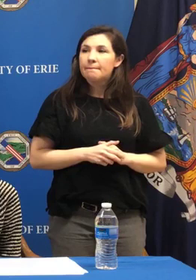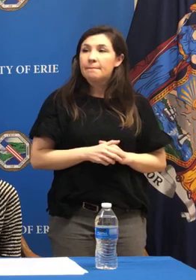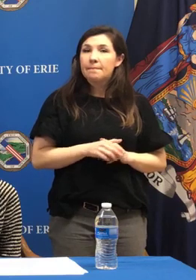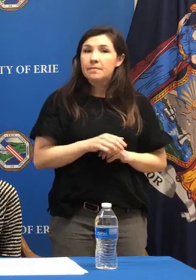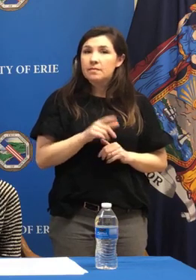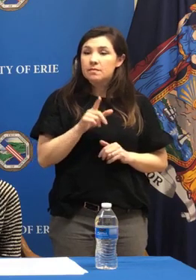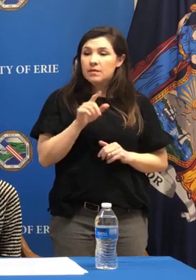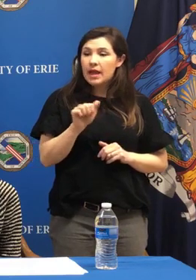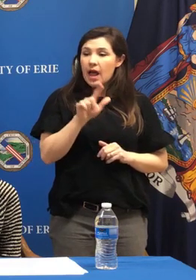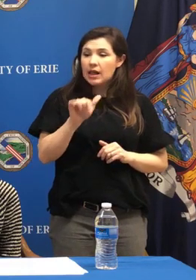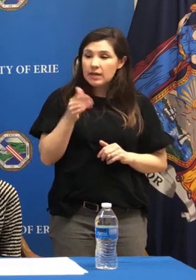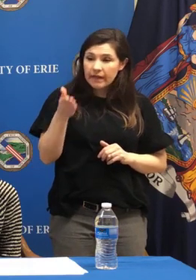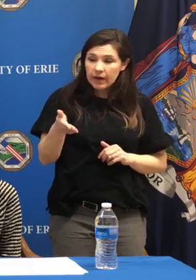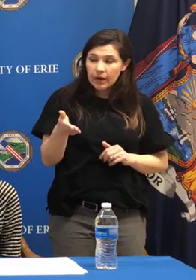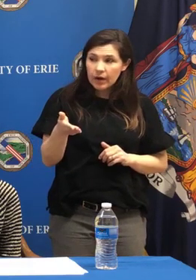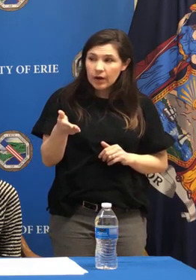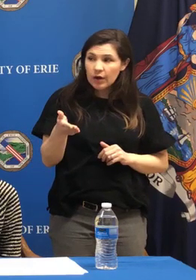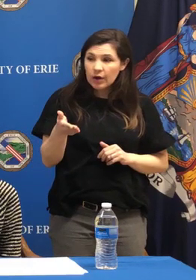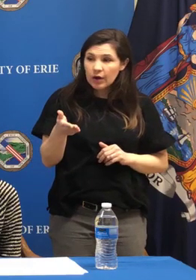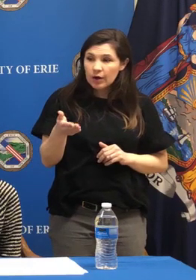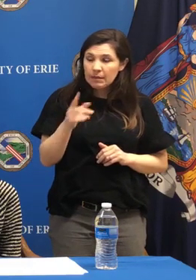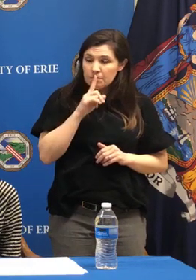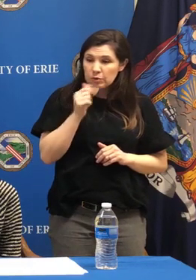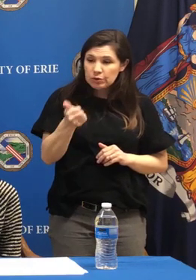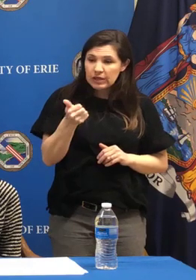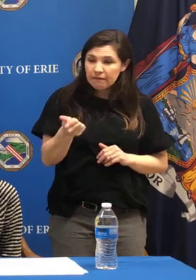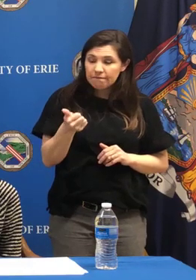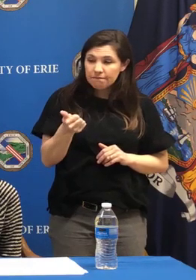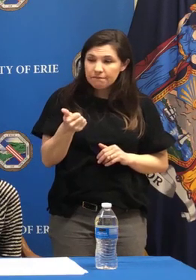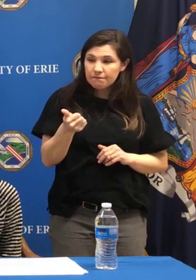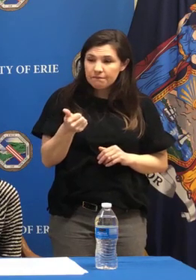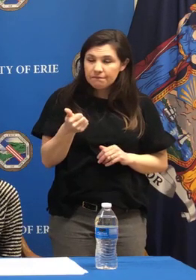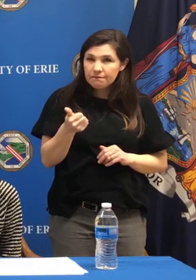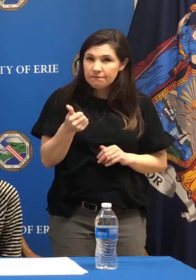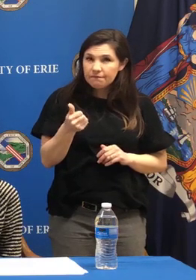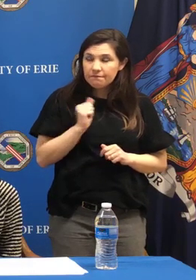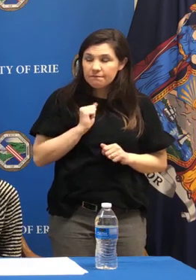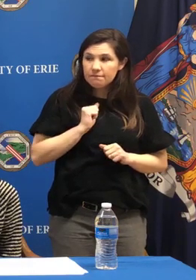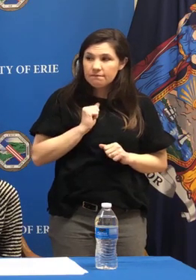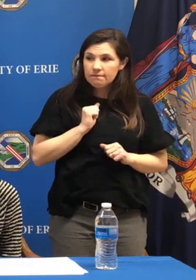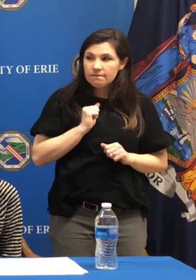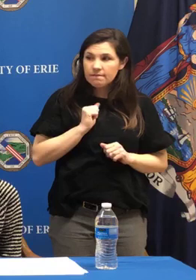Allie, are you there? Maybe you've muted yourself?